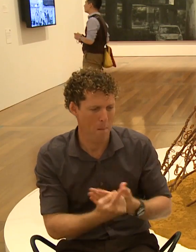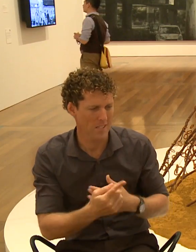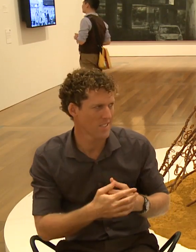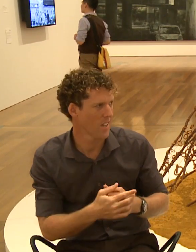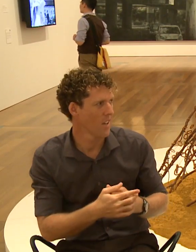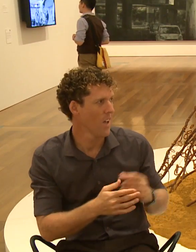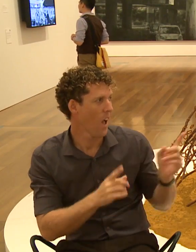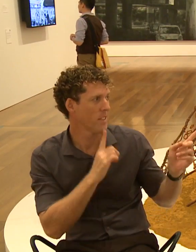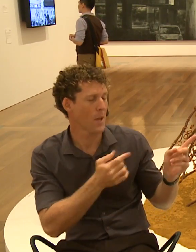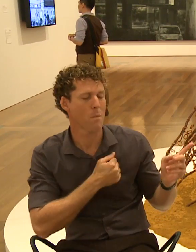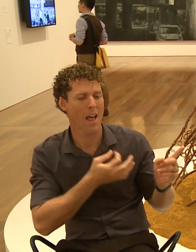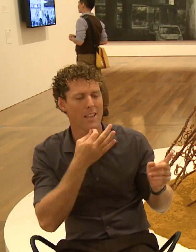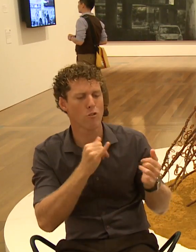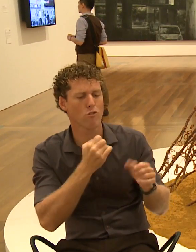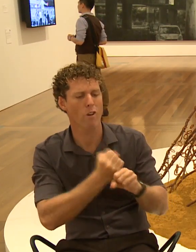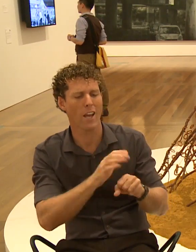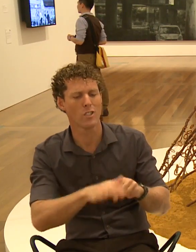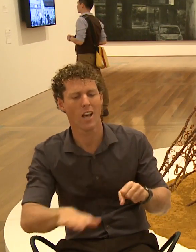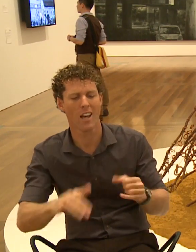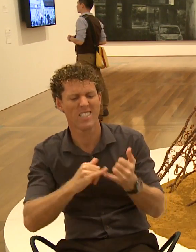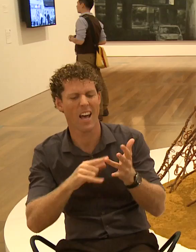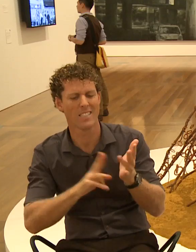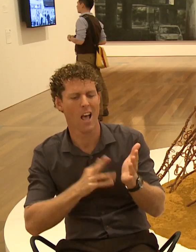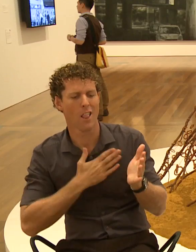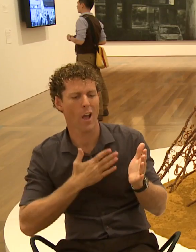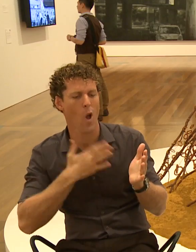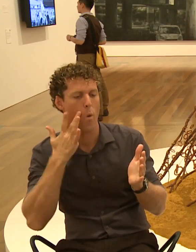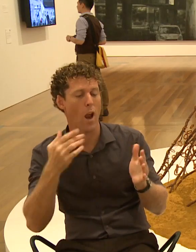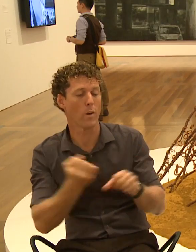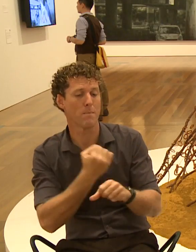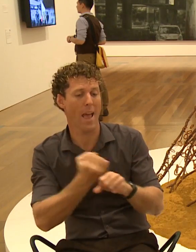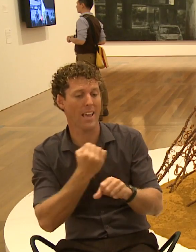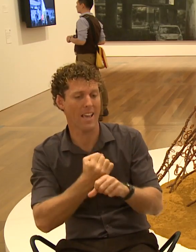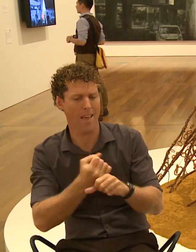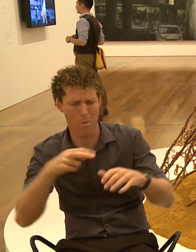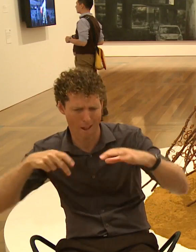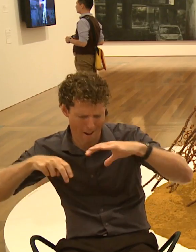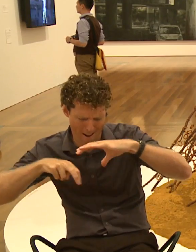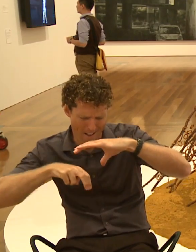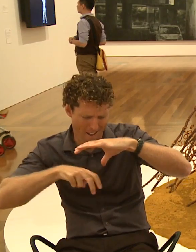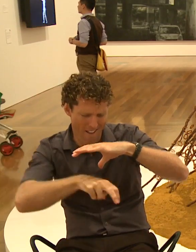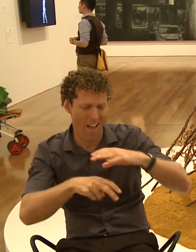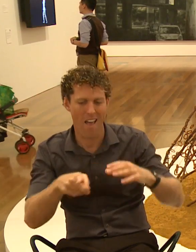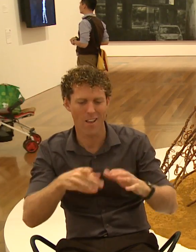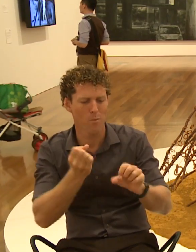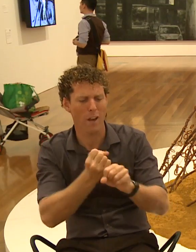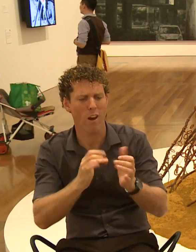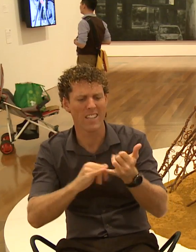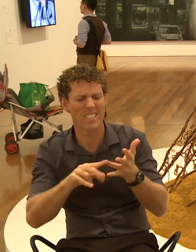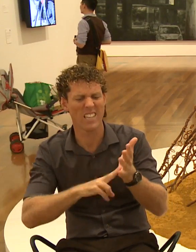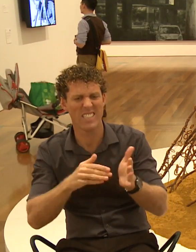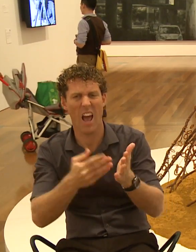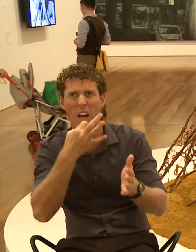I'll tell you what my little grandsons liked it. They used to get in it when I was making it, and they thought, well, you know, and they've actually asked me where it's gone